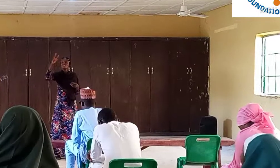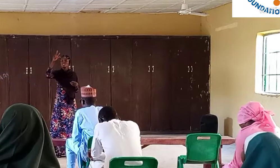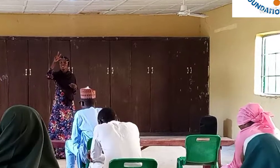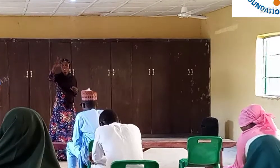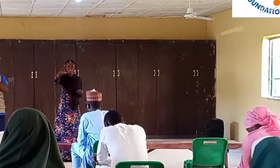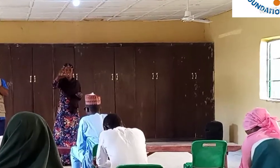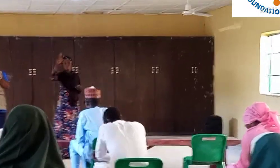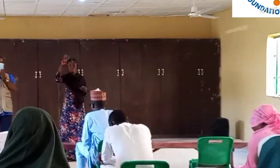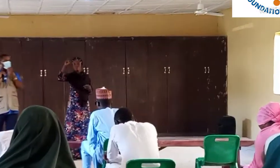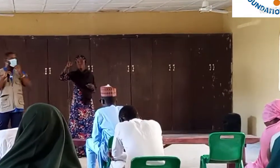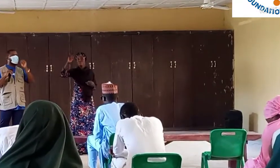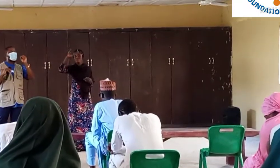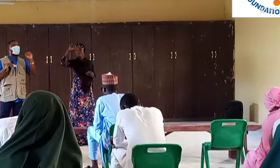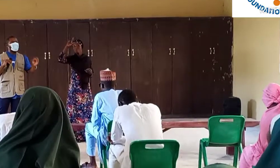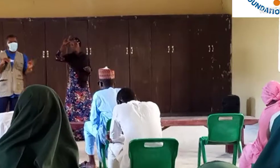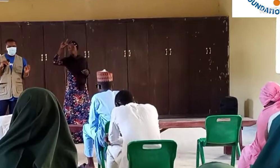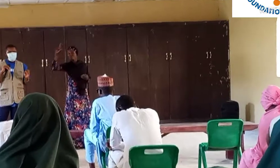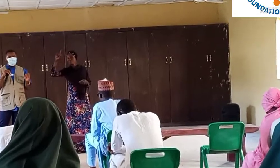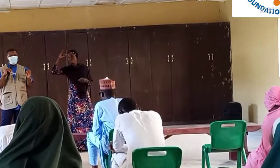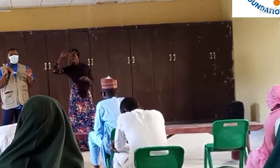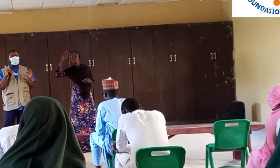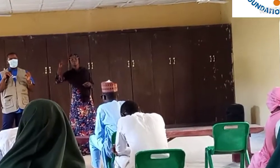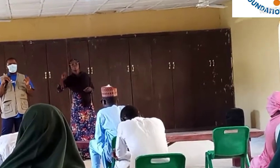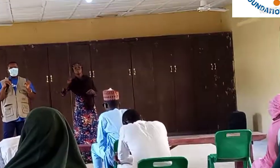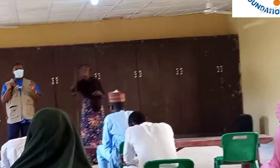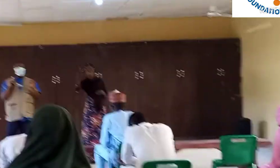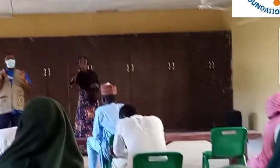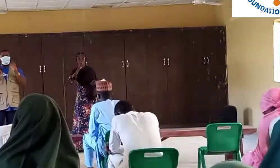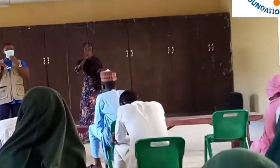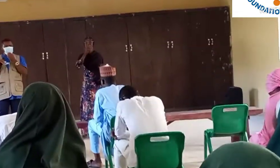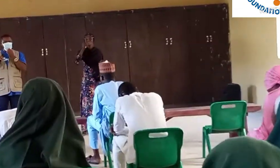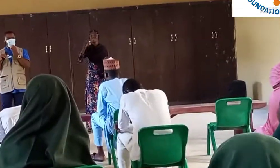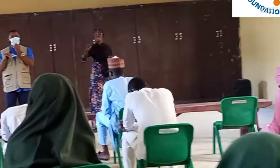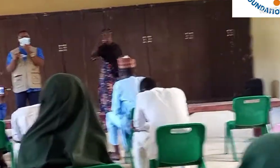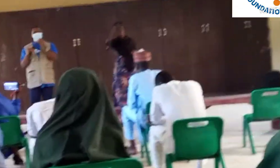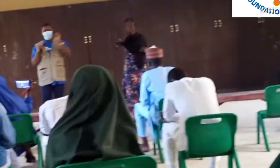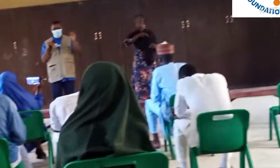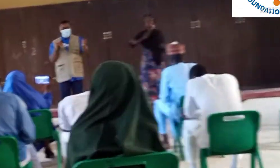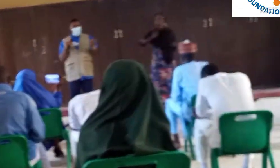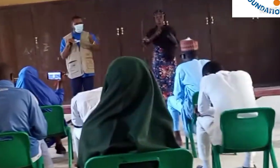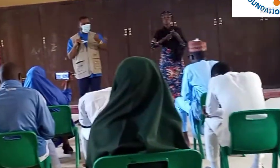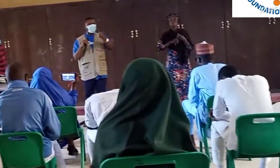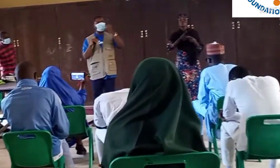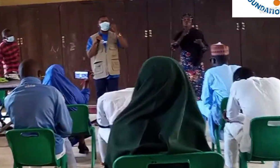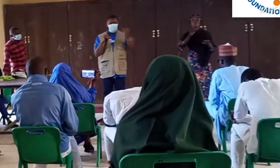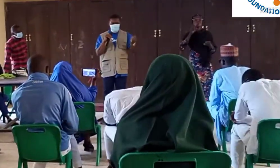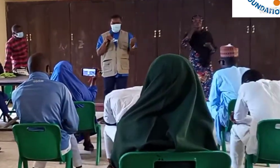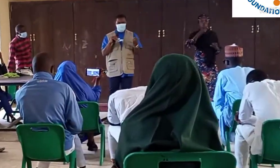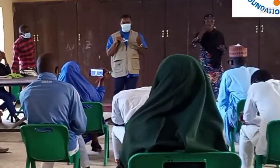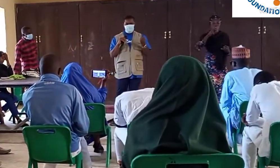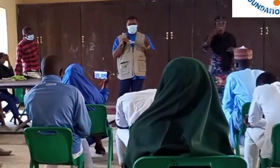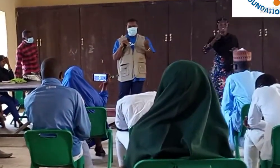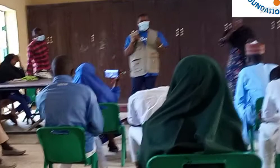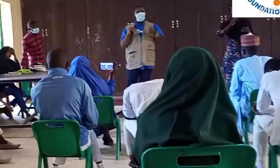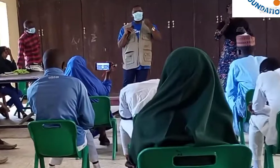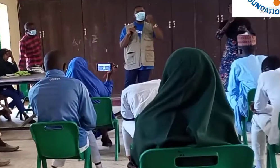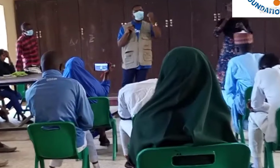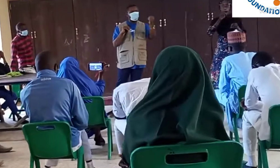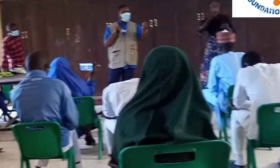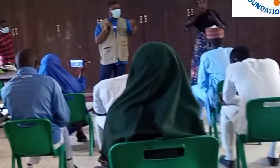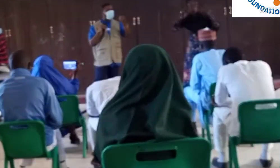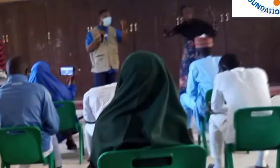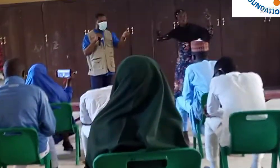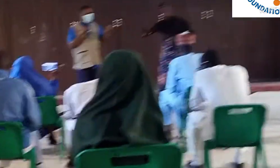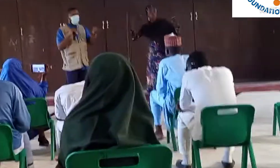capacity that includes the adults. So there is a need for us to speak the language of inclusion. And when you